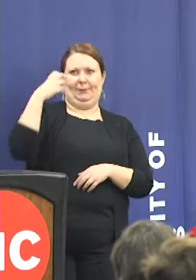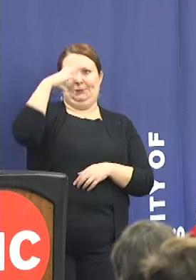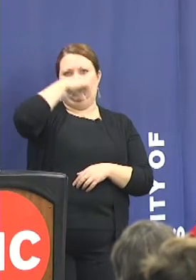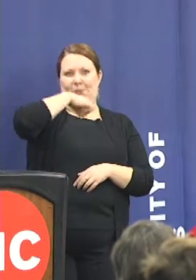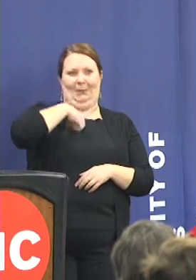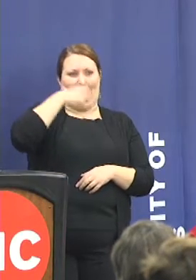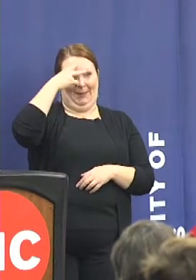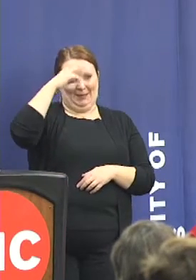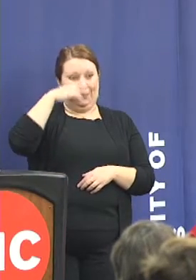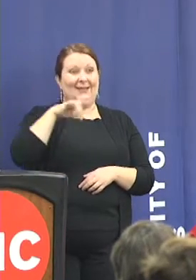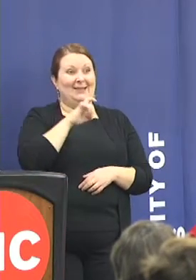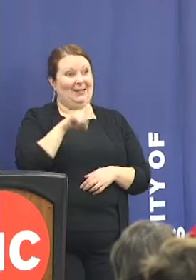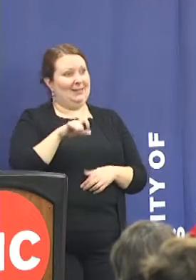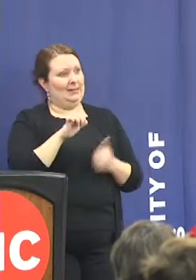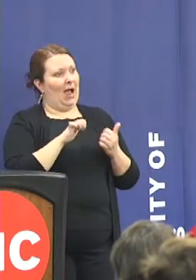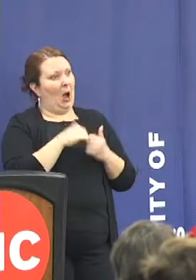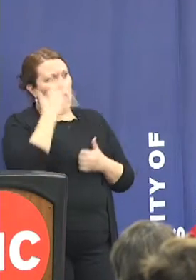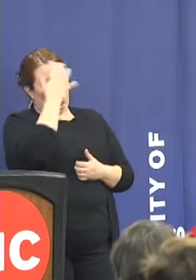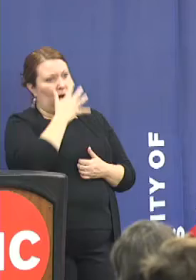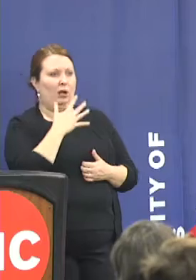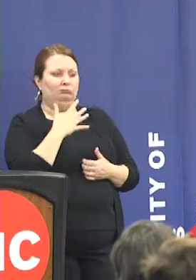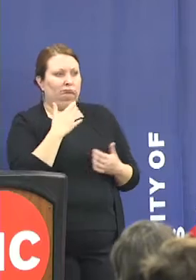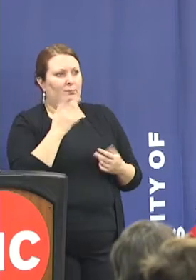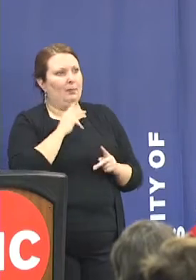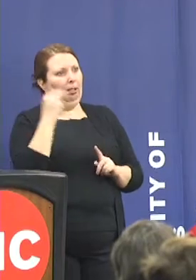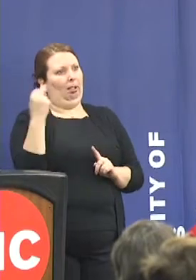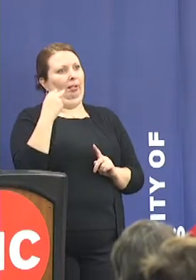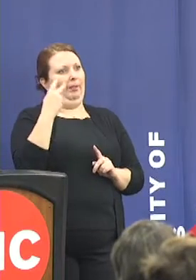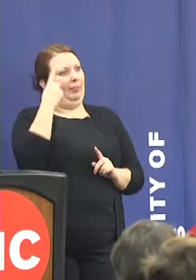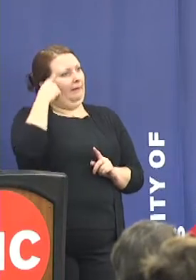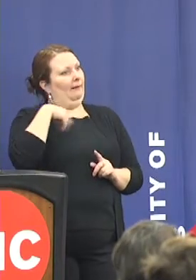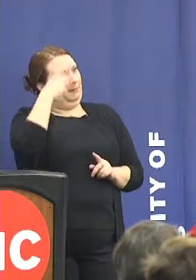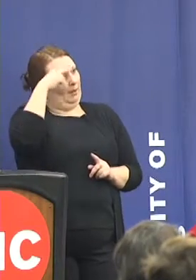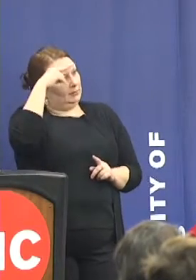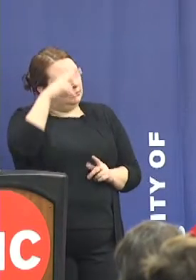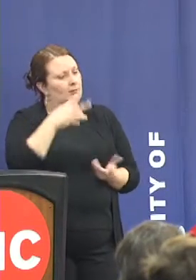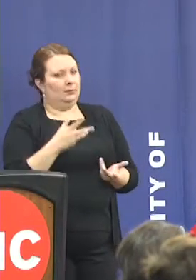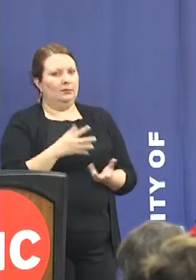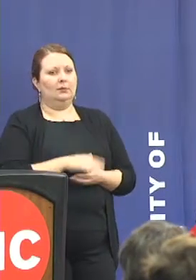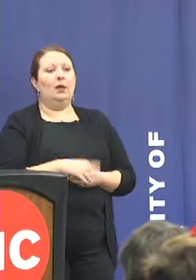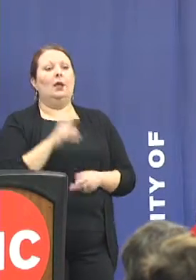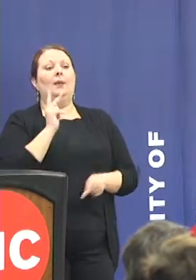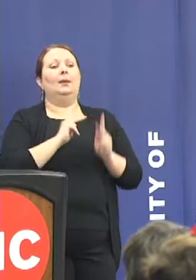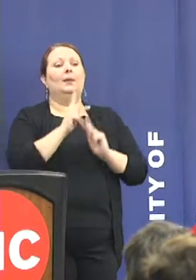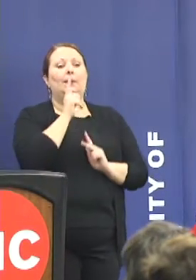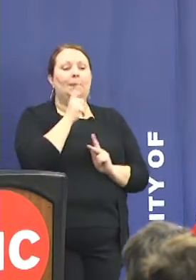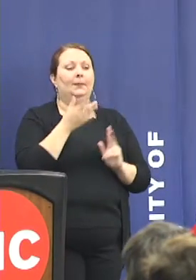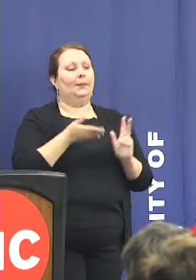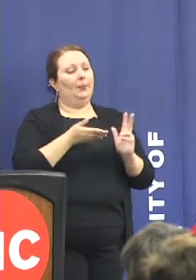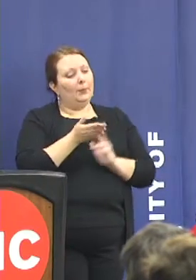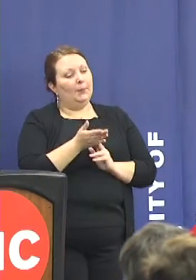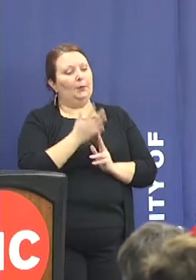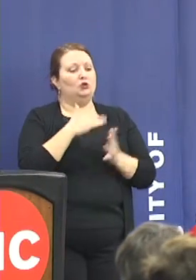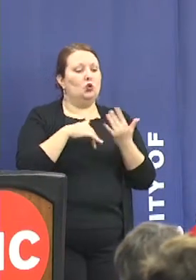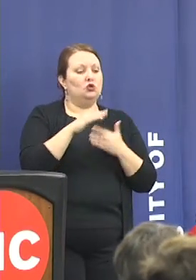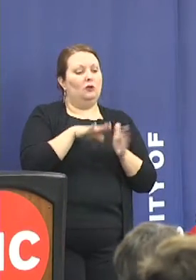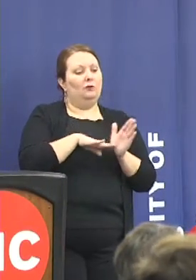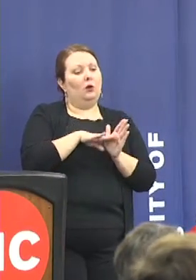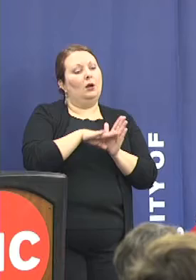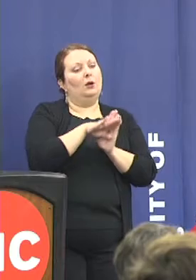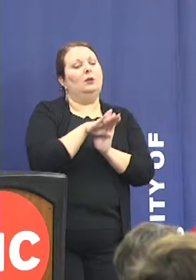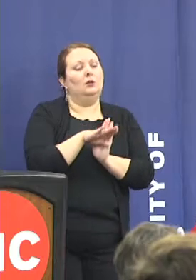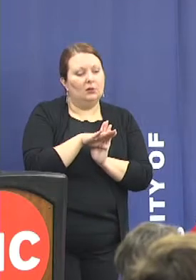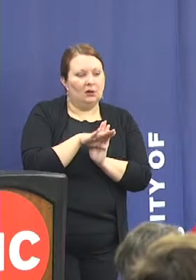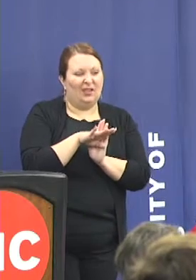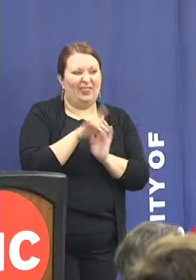In Texas, the way I look, I'm Mexican, right? And so those are people who go through their social formation in